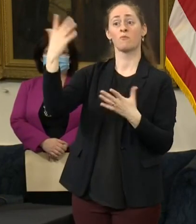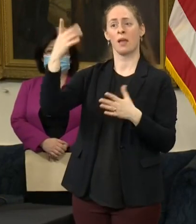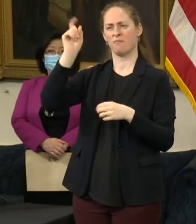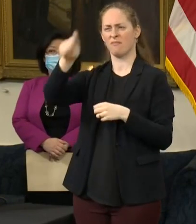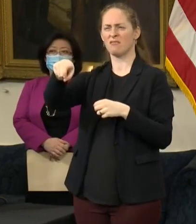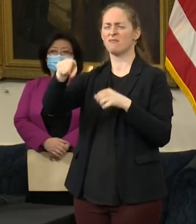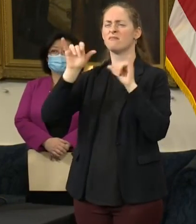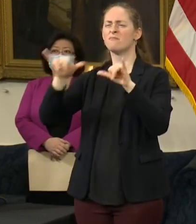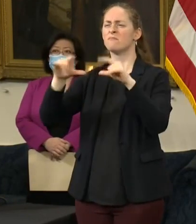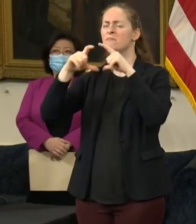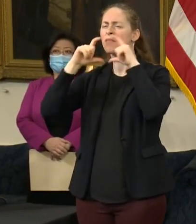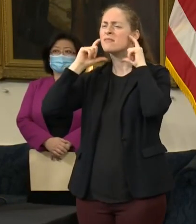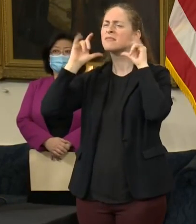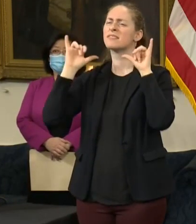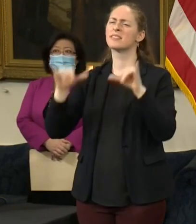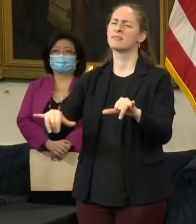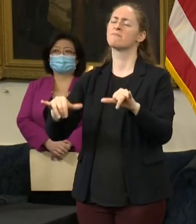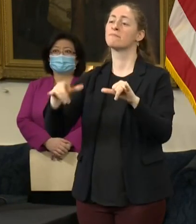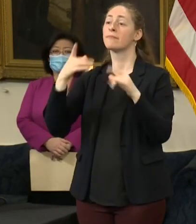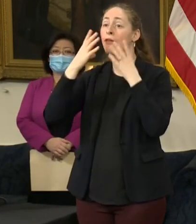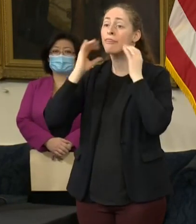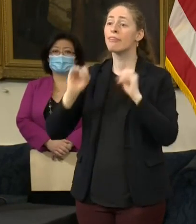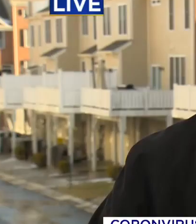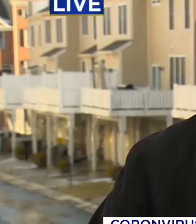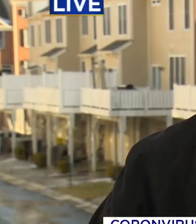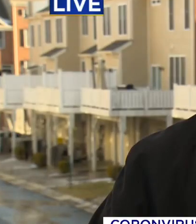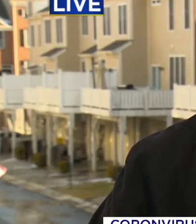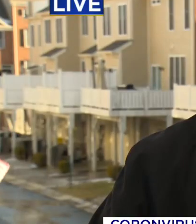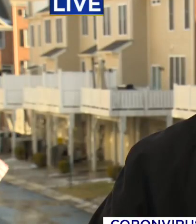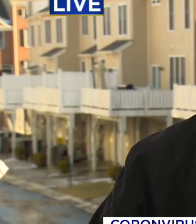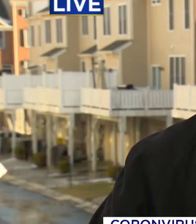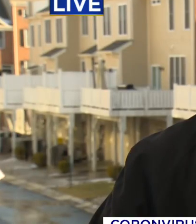cafeterias, auditoriums, and gymnasiums.